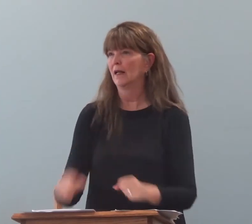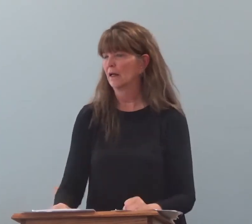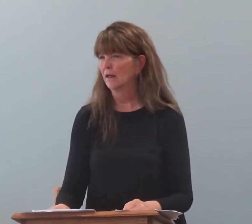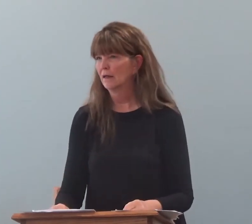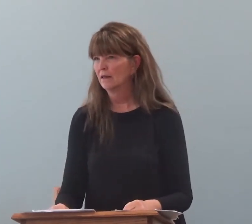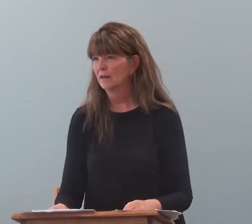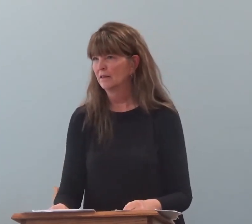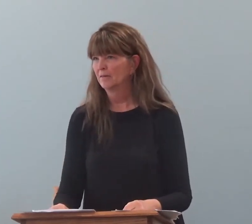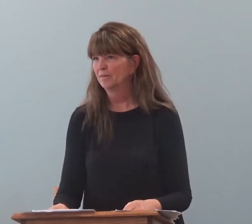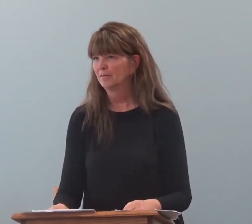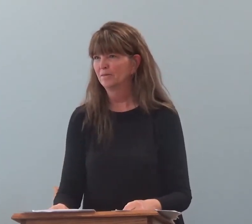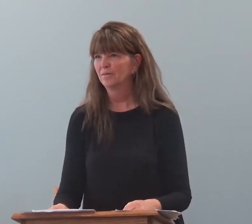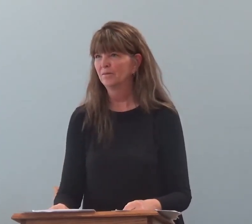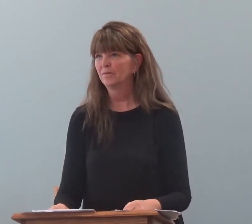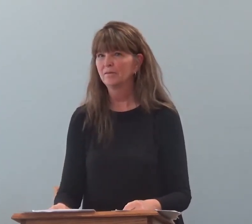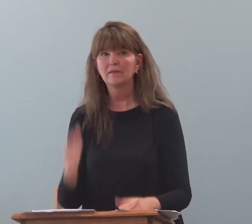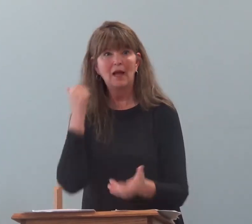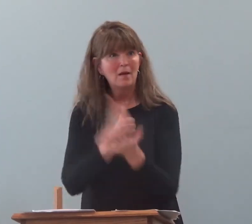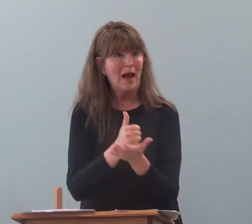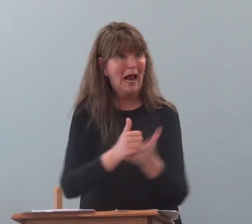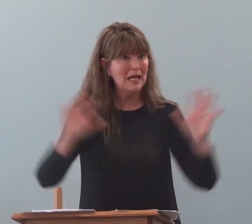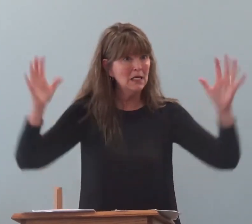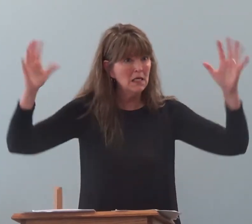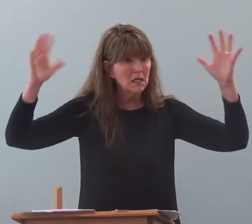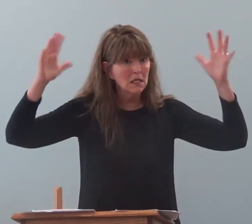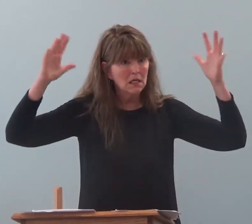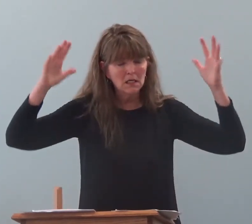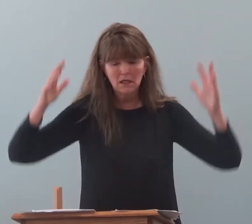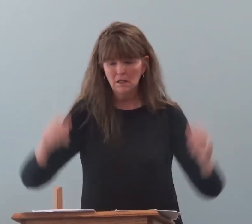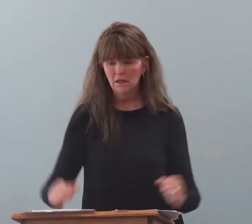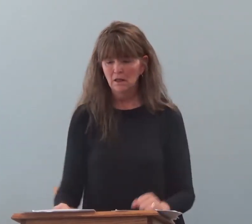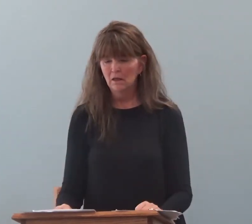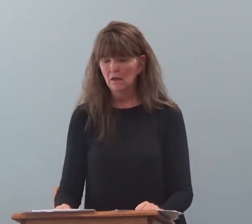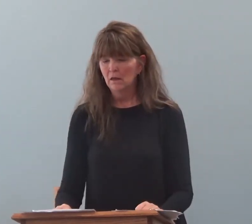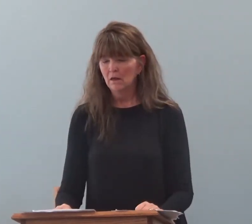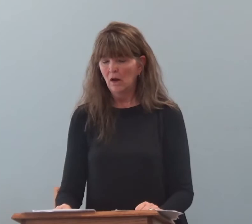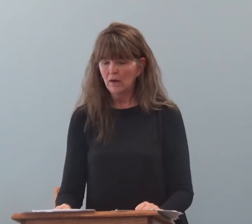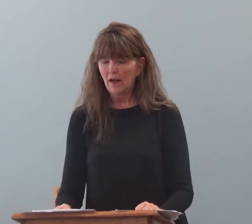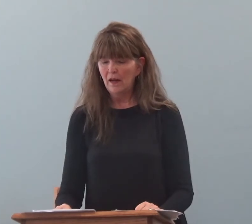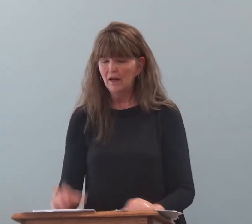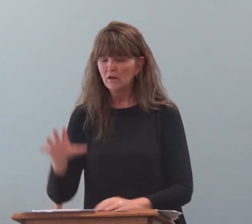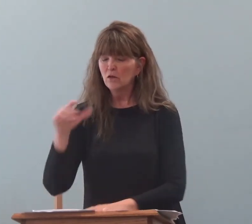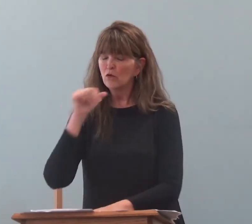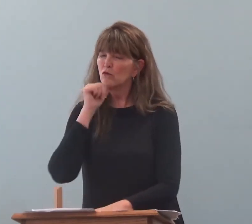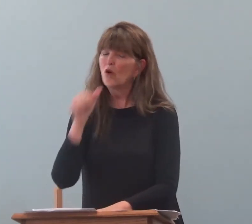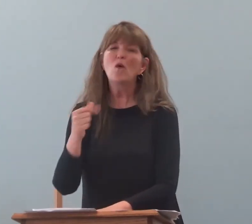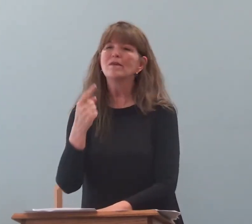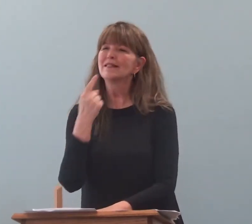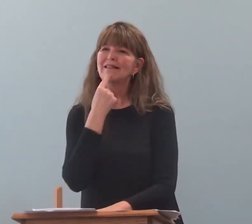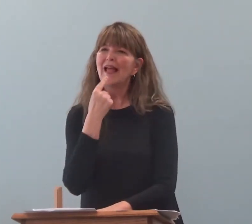with anything that happens to be working. Wouldn't you agree? Amen and amen.